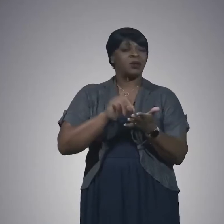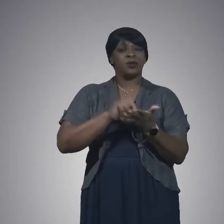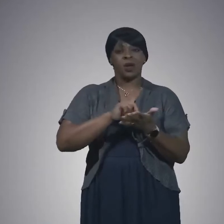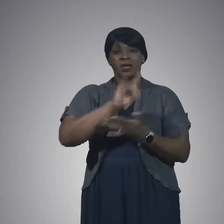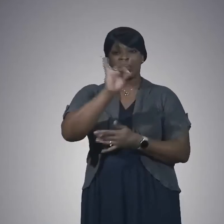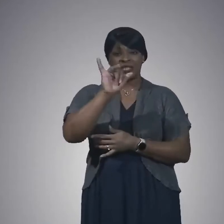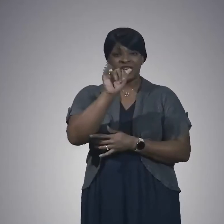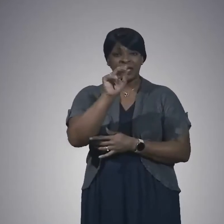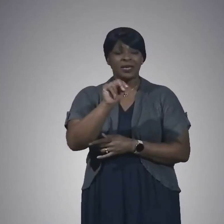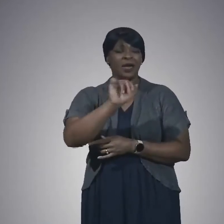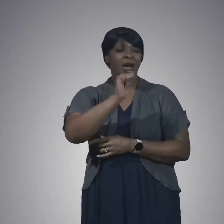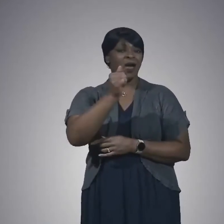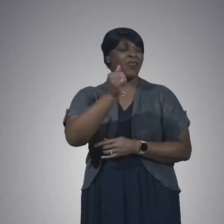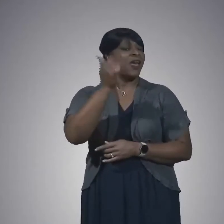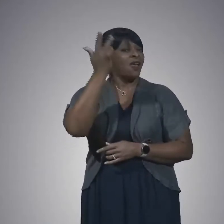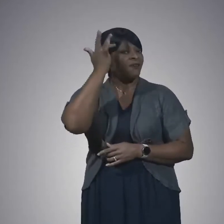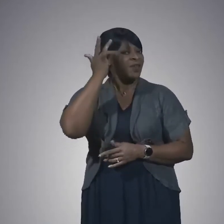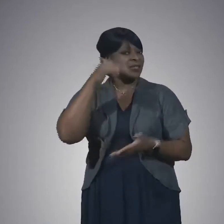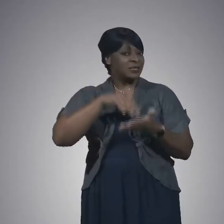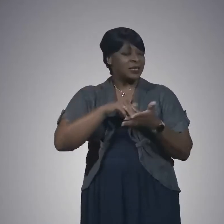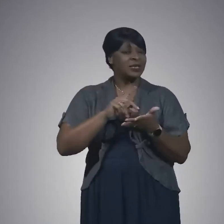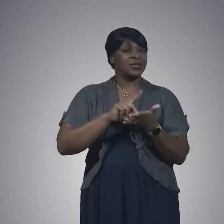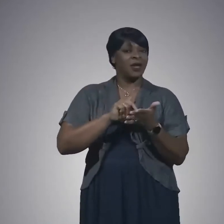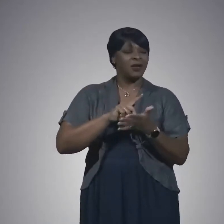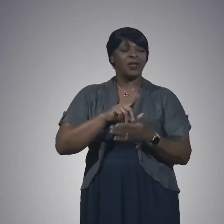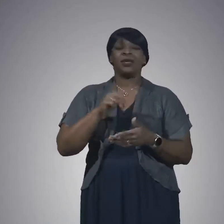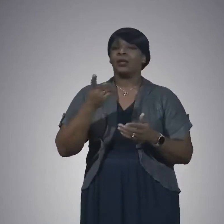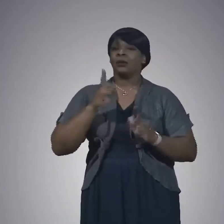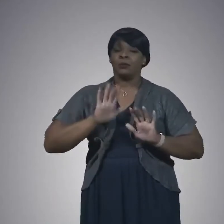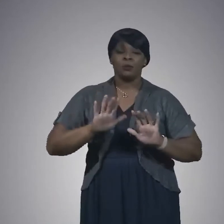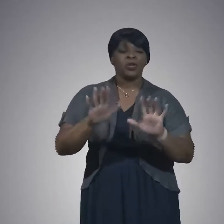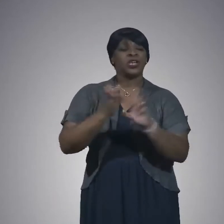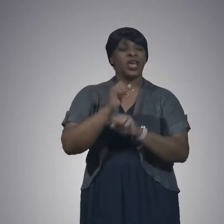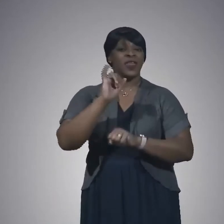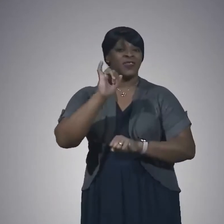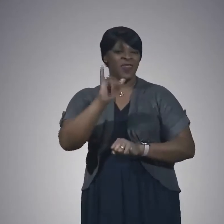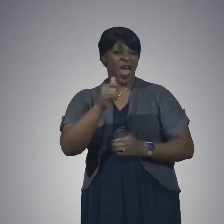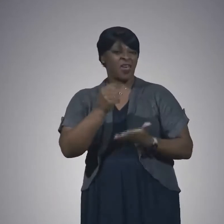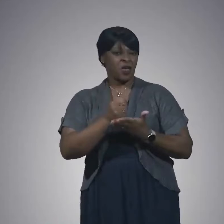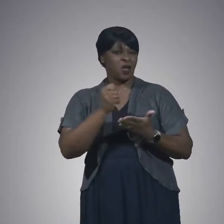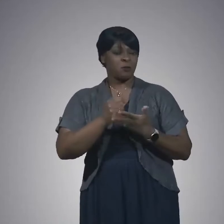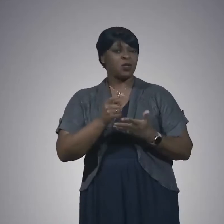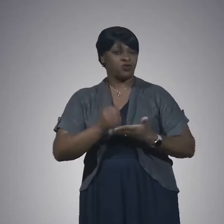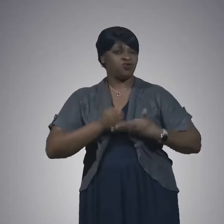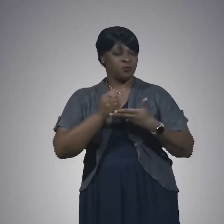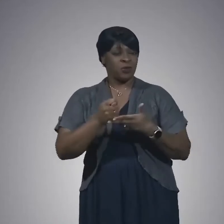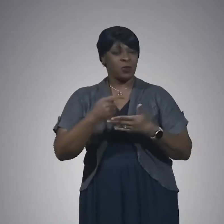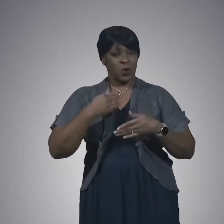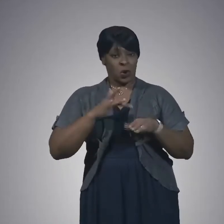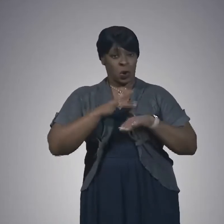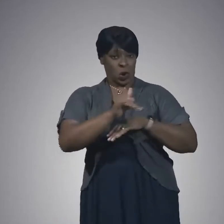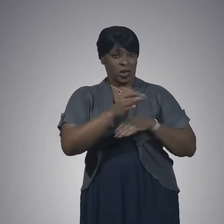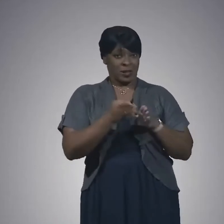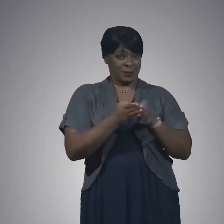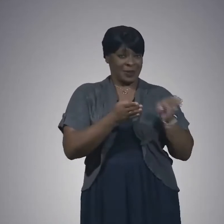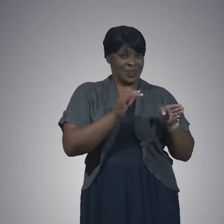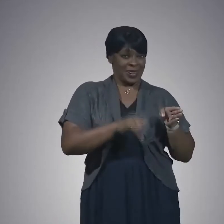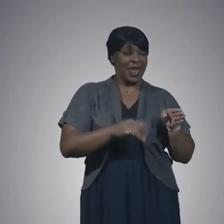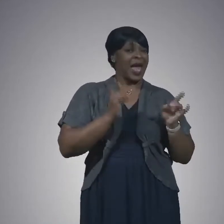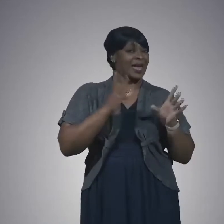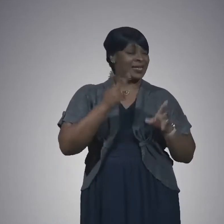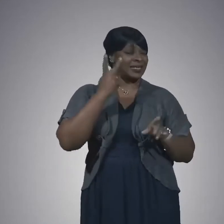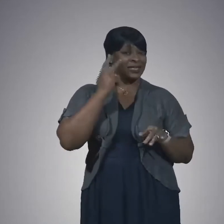other infectious disease doctors were pushing that as a therapeutic treatment. So we were on the early end of that. I would hate personally to see